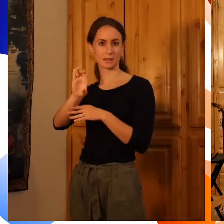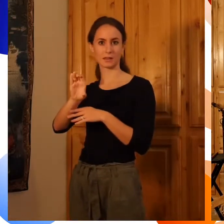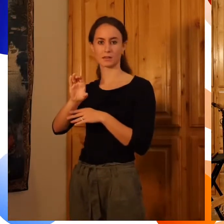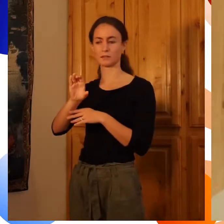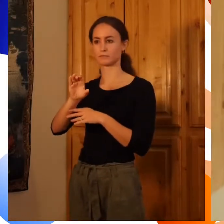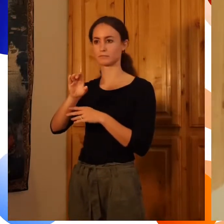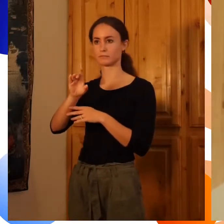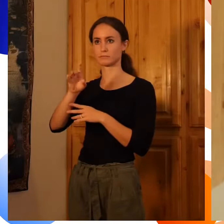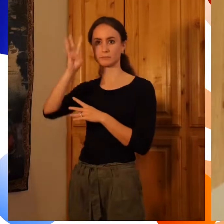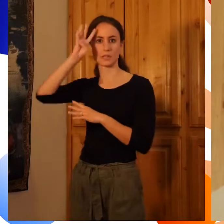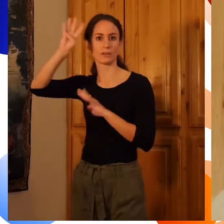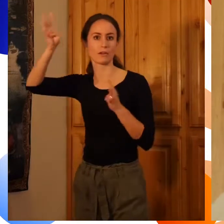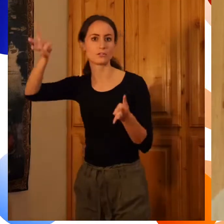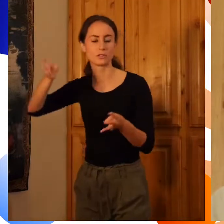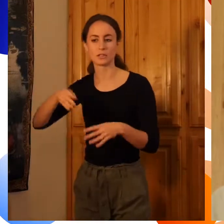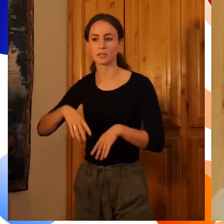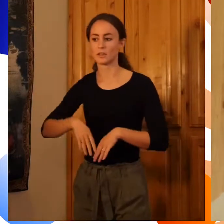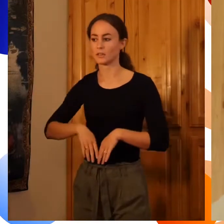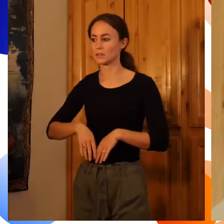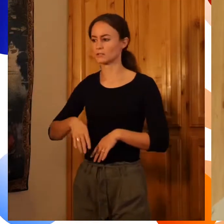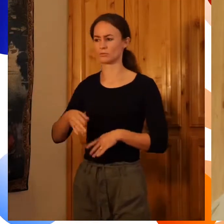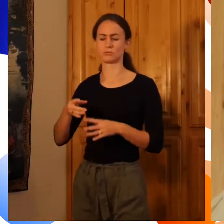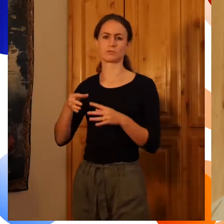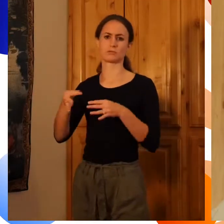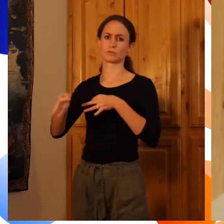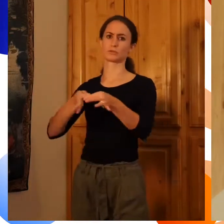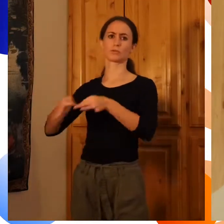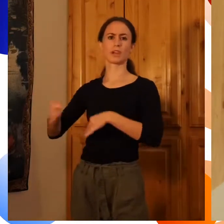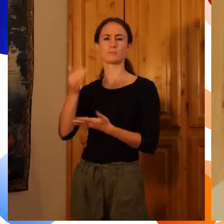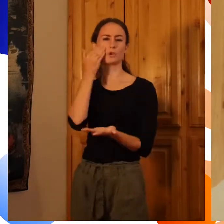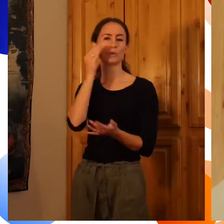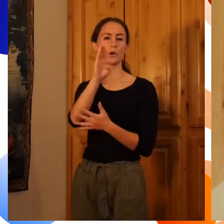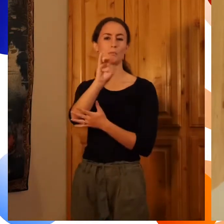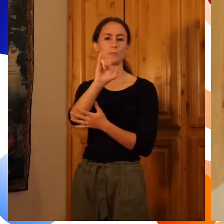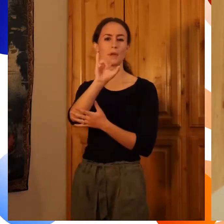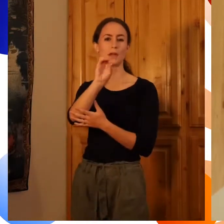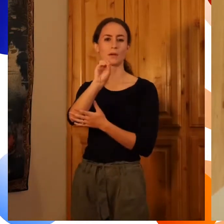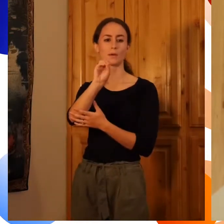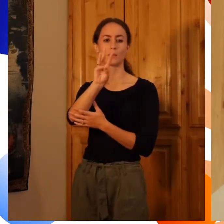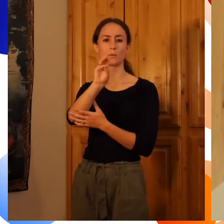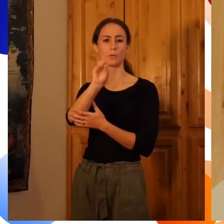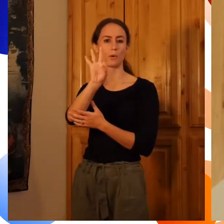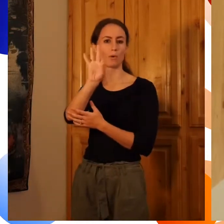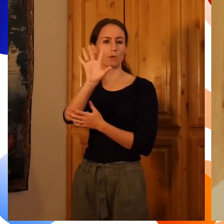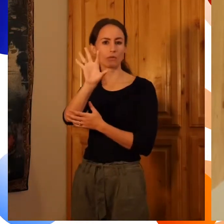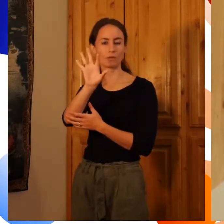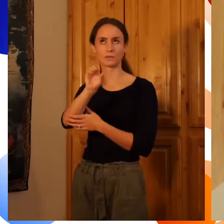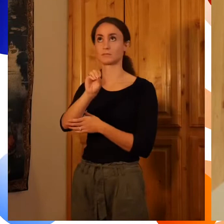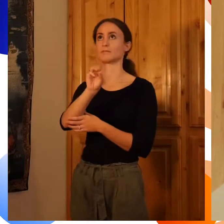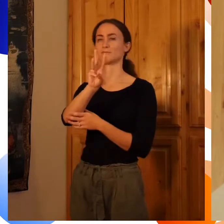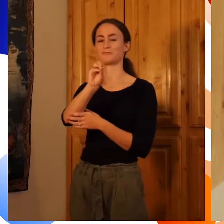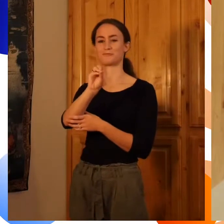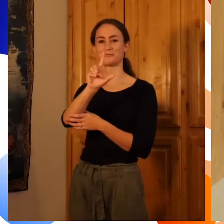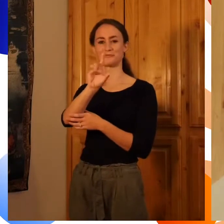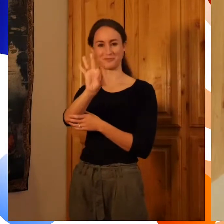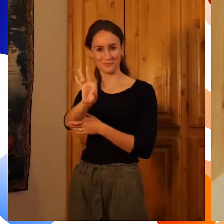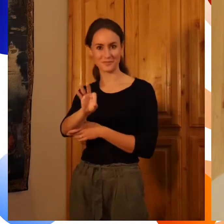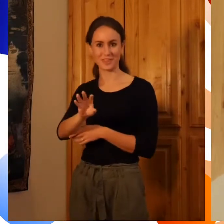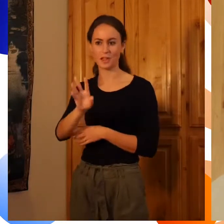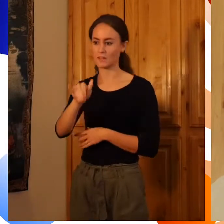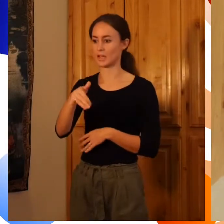thing, but just a number of things. Beowulf is on this site, and if you're going to immerse yourself in ancient